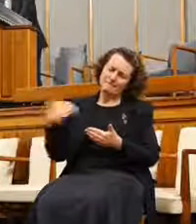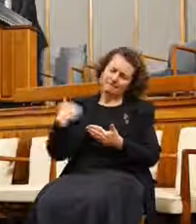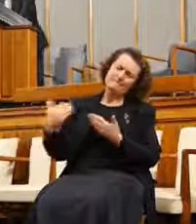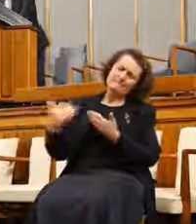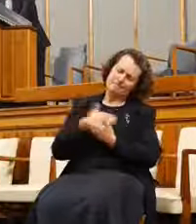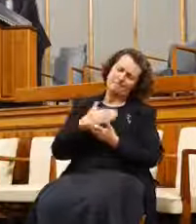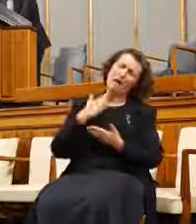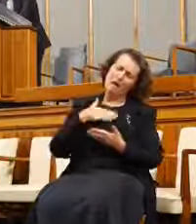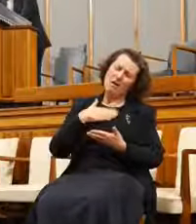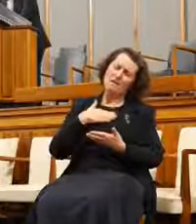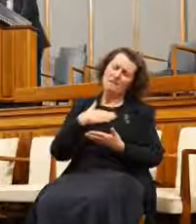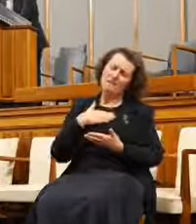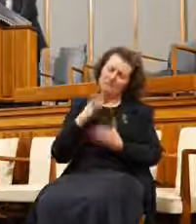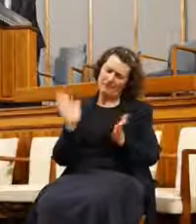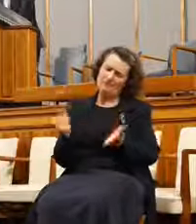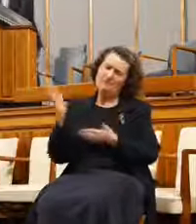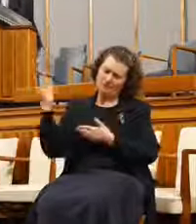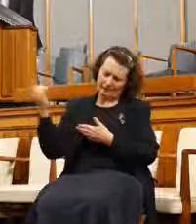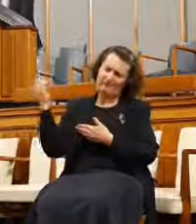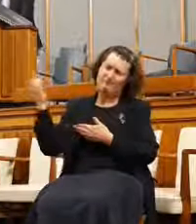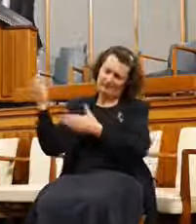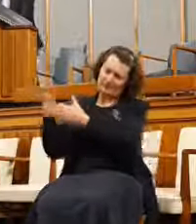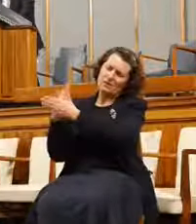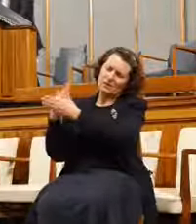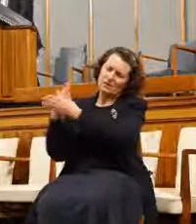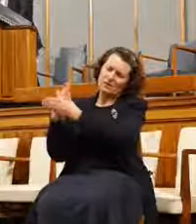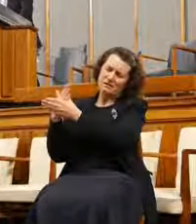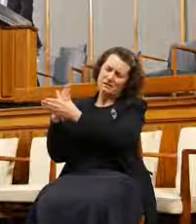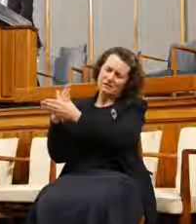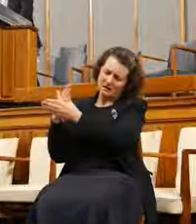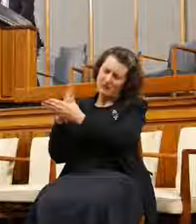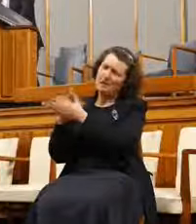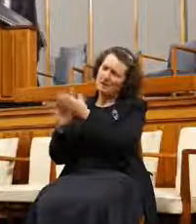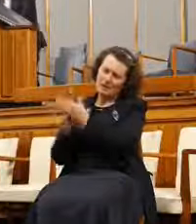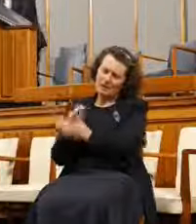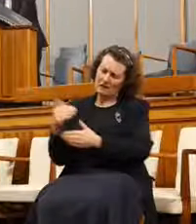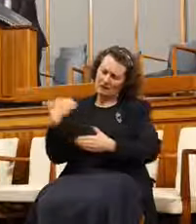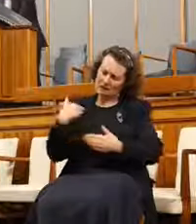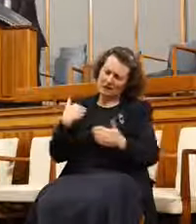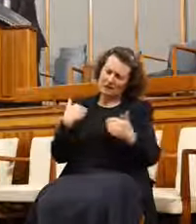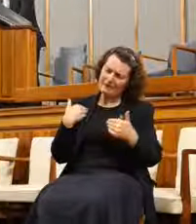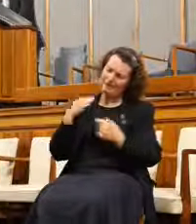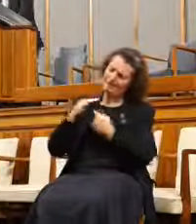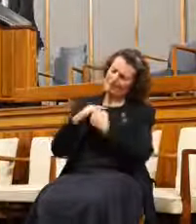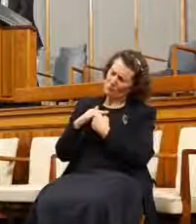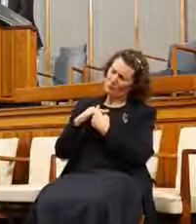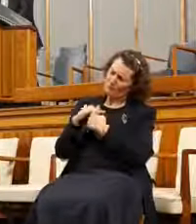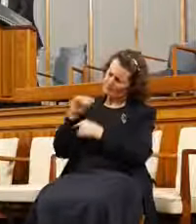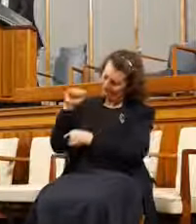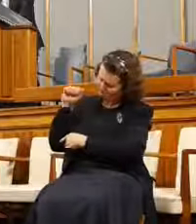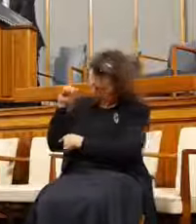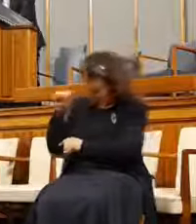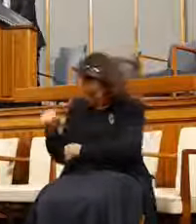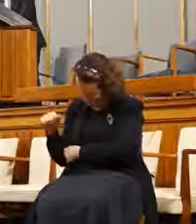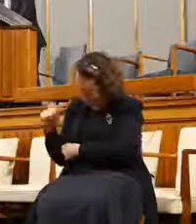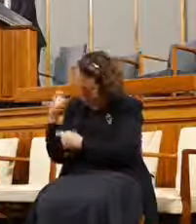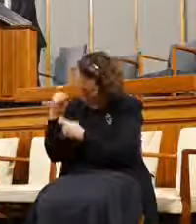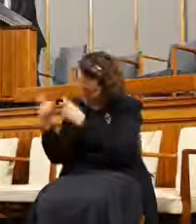hearts, and cause us to fall before thee and seek thee. O Lord, wilt thou not do that